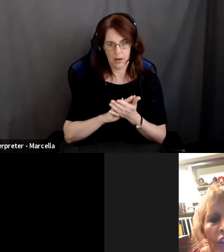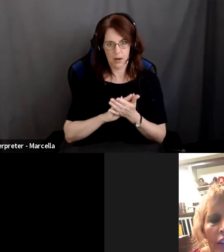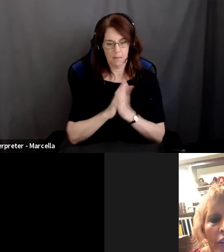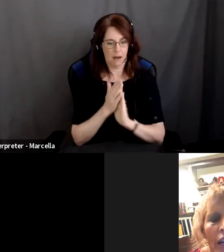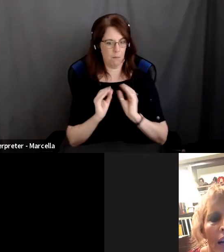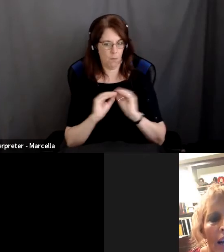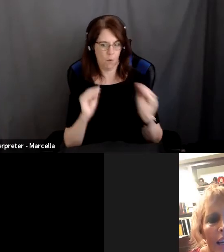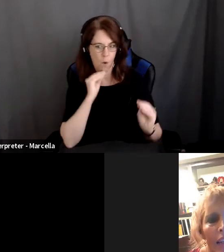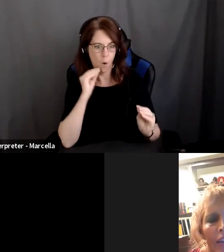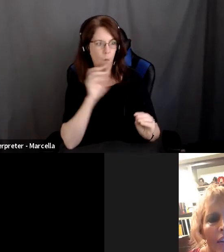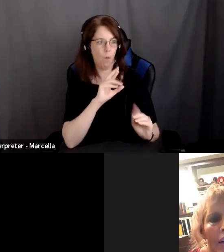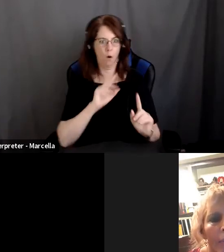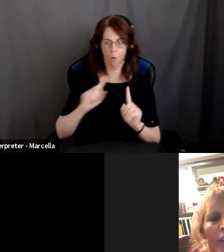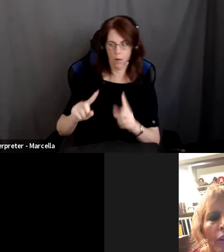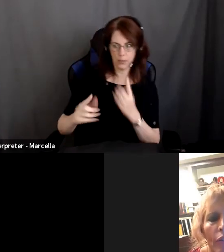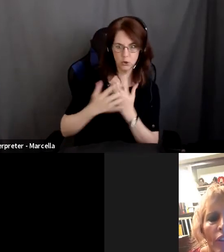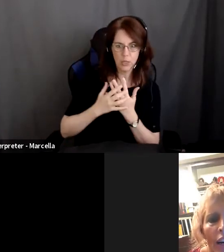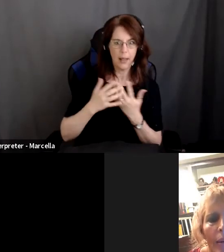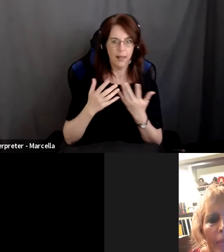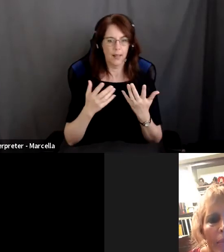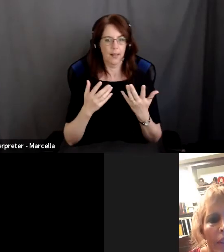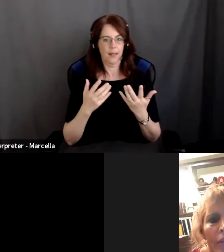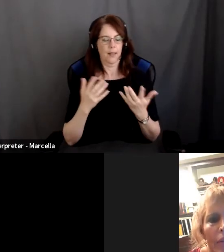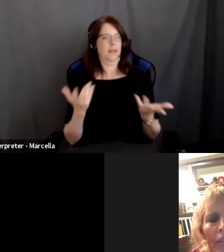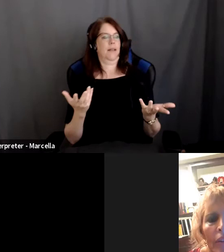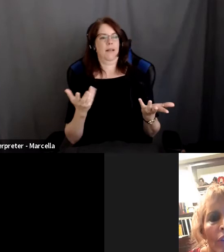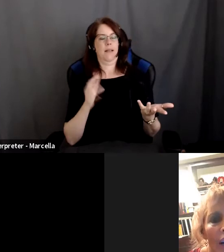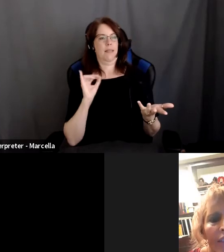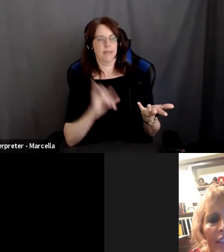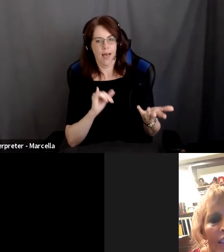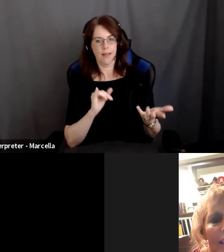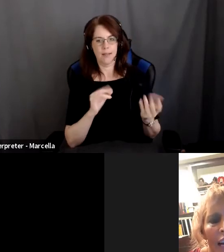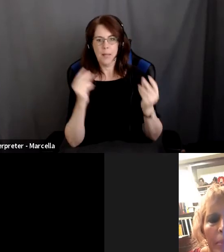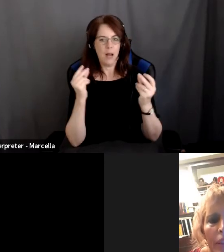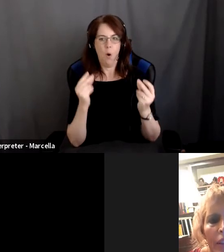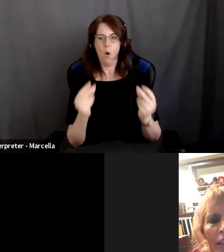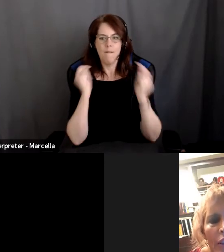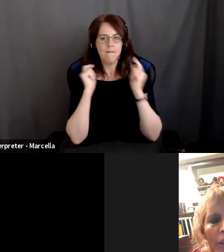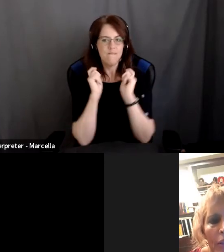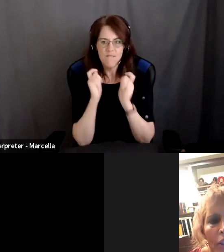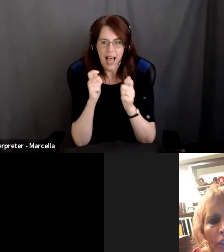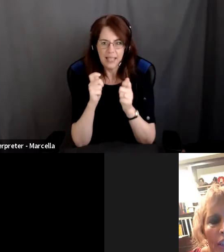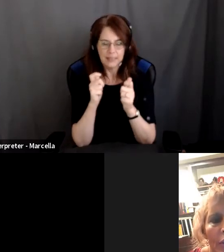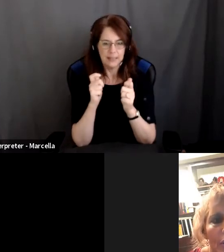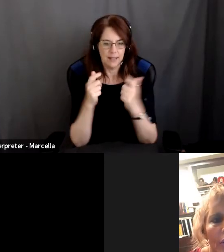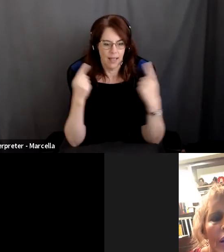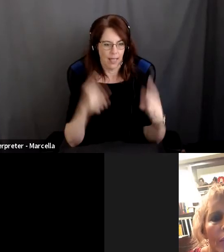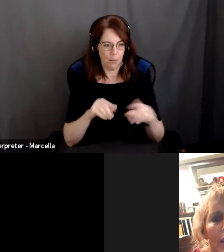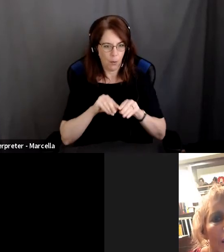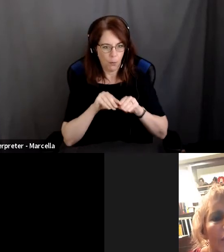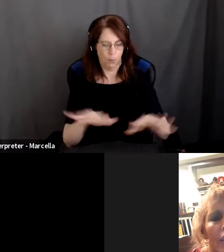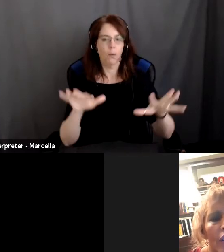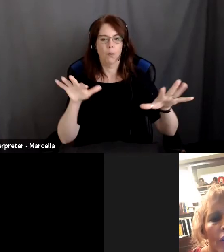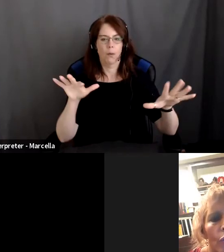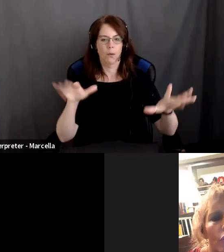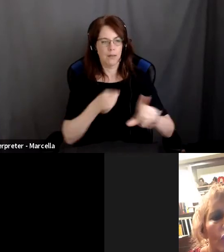in jail. And those are the type, overnight things that can happen in a community that we